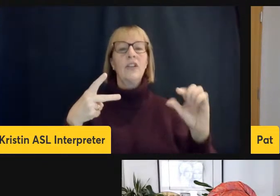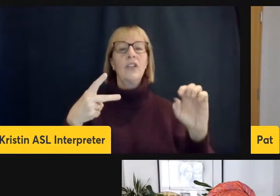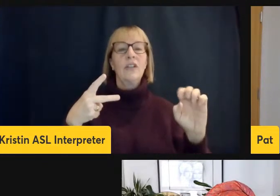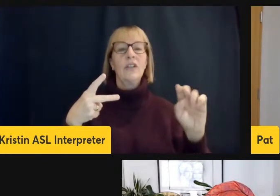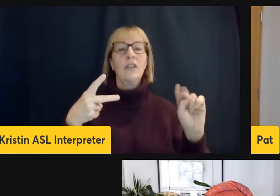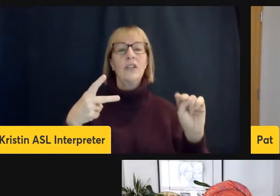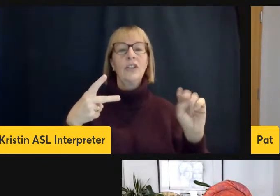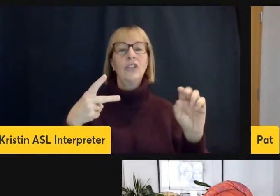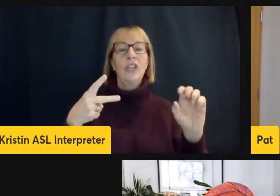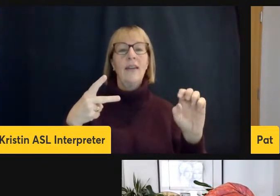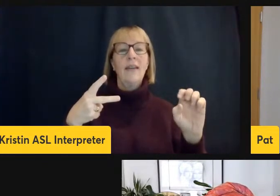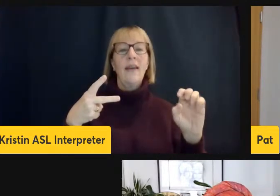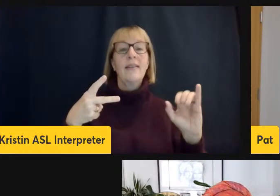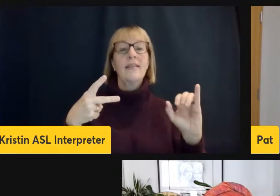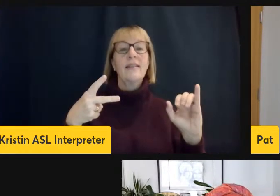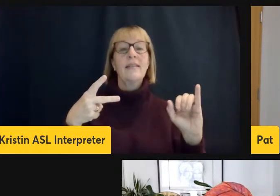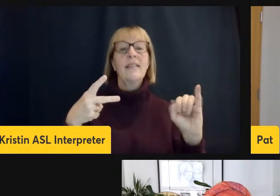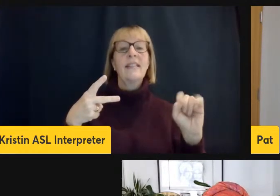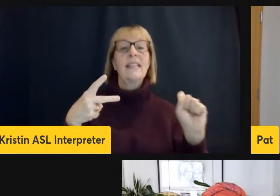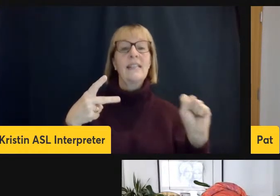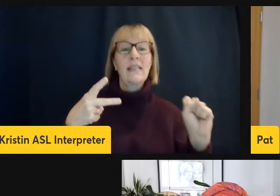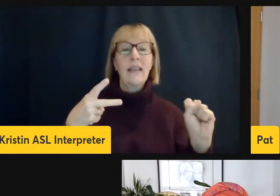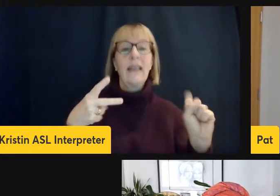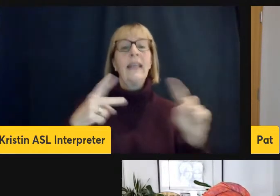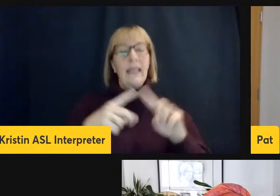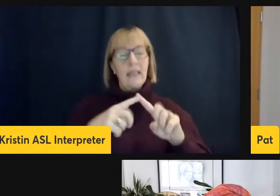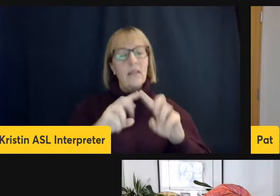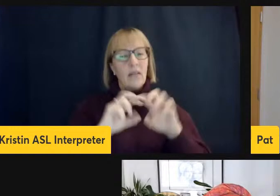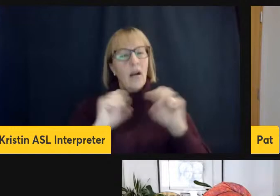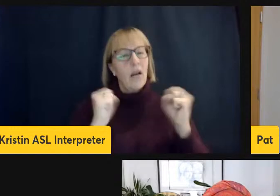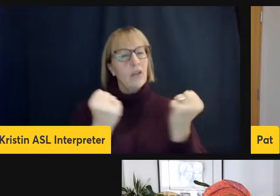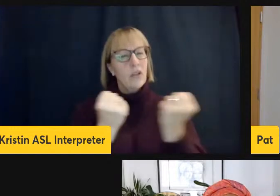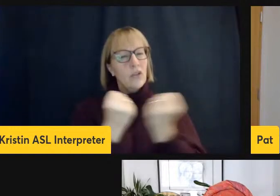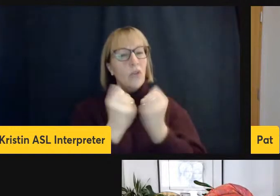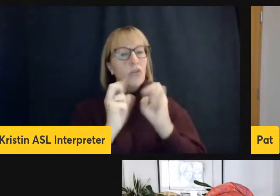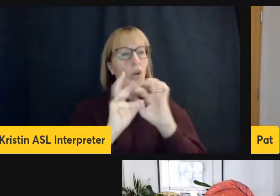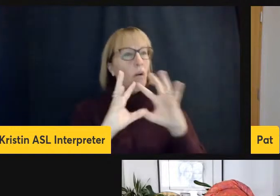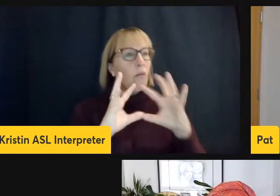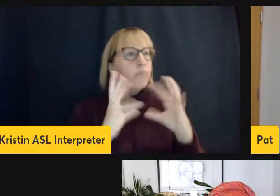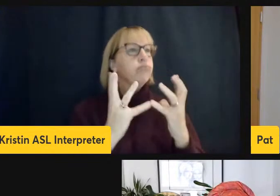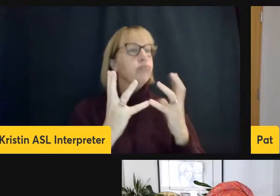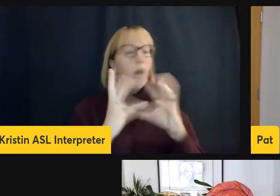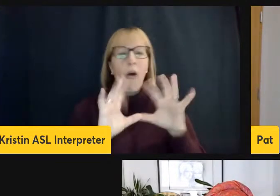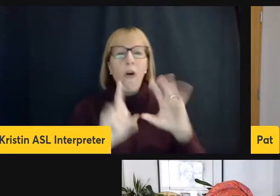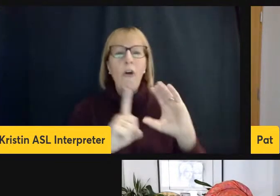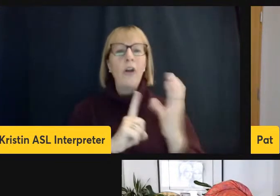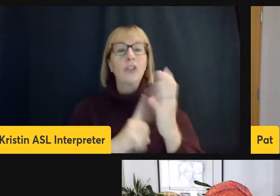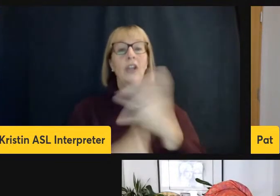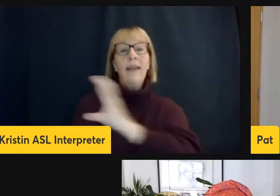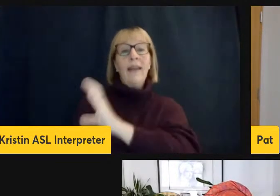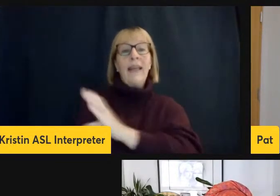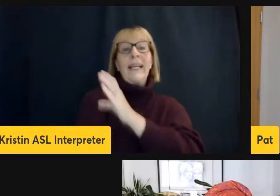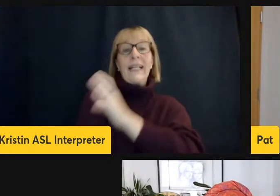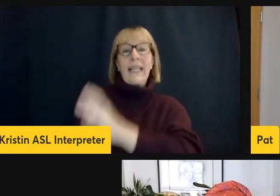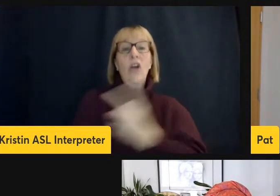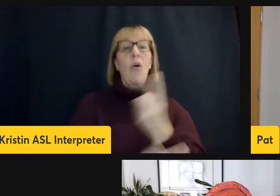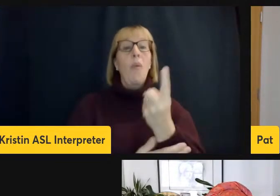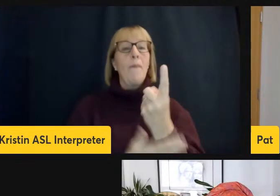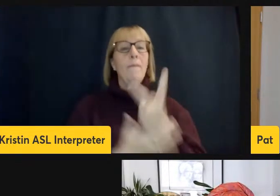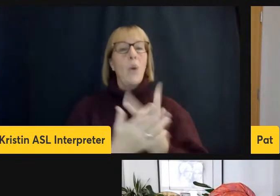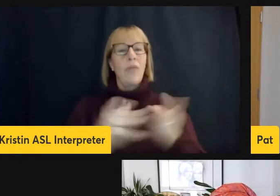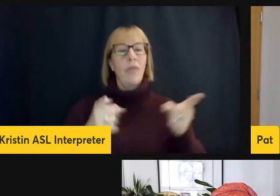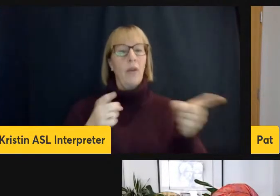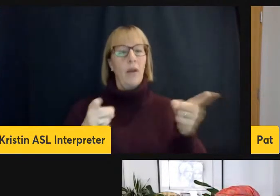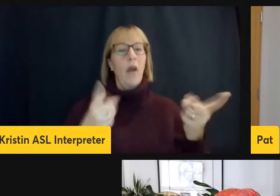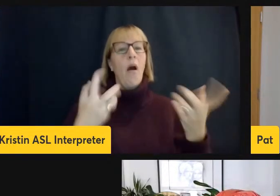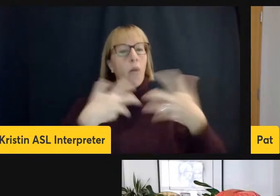so given that this is both a sociocultural problem that plagues the larger society and a clinical issue, we actually have to make sure that